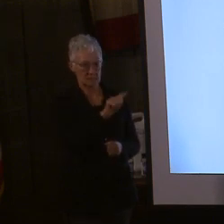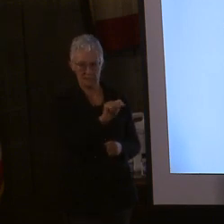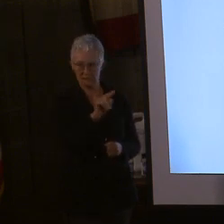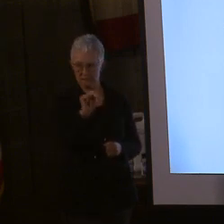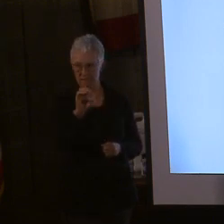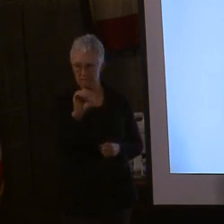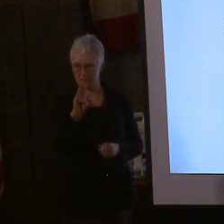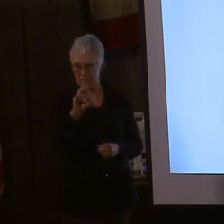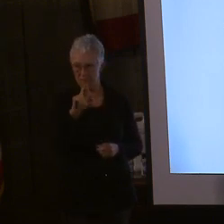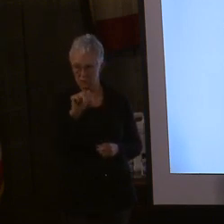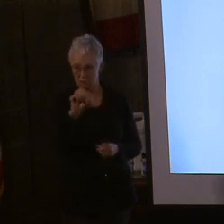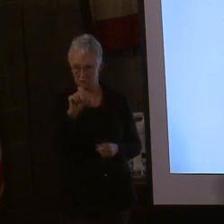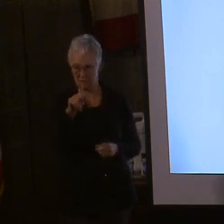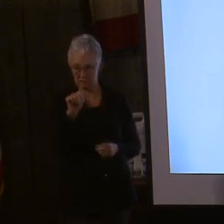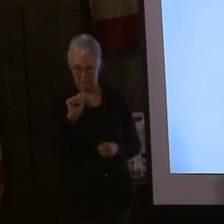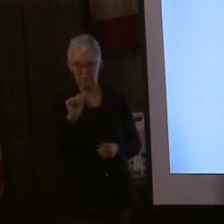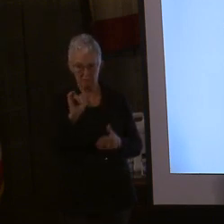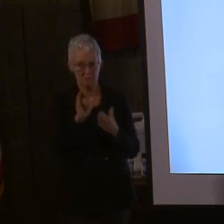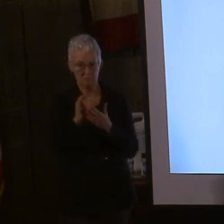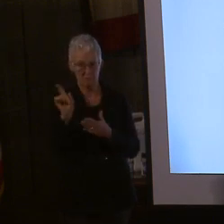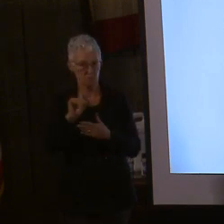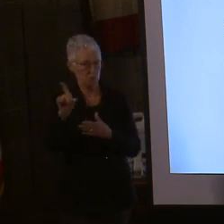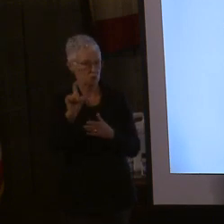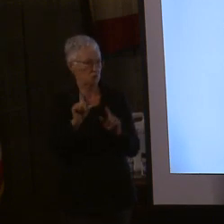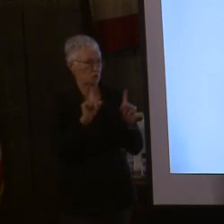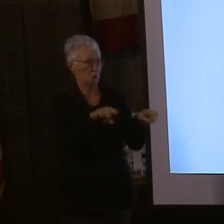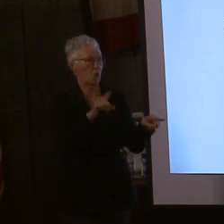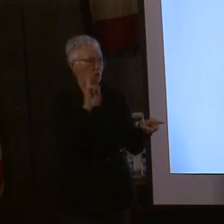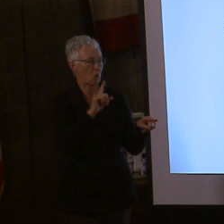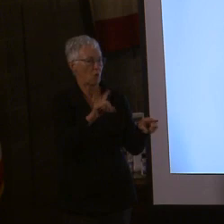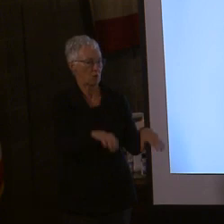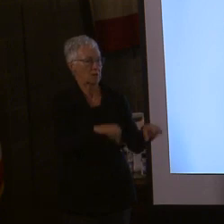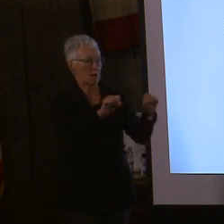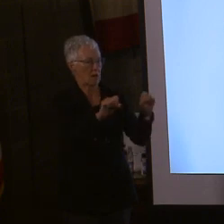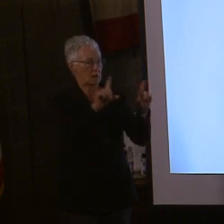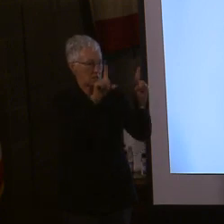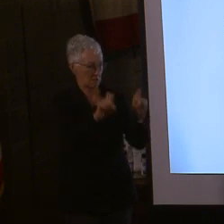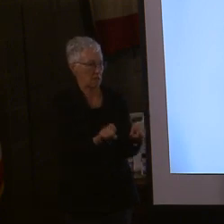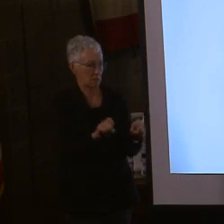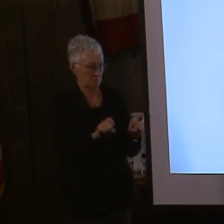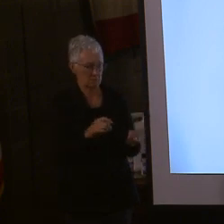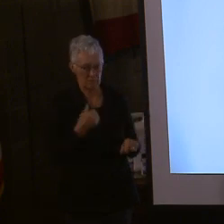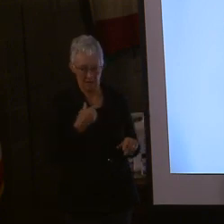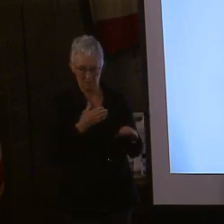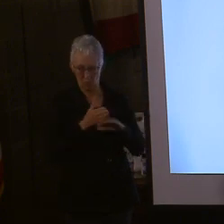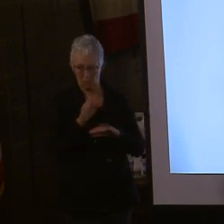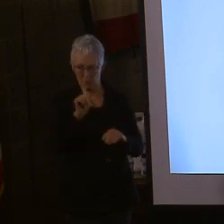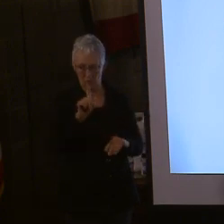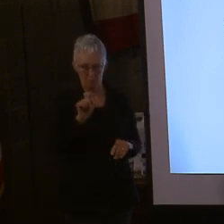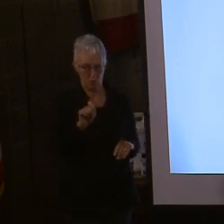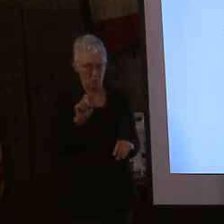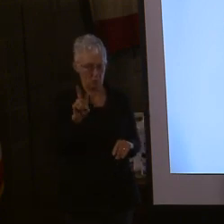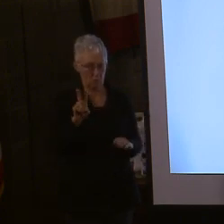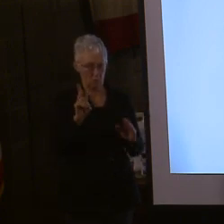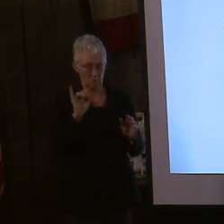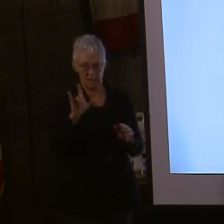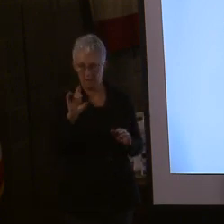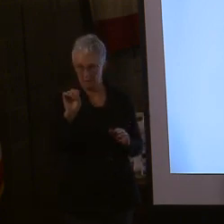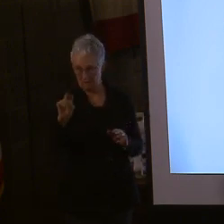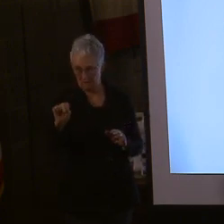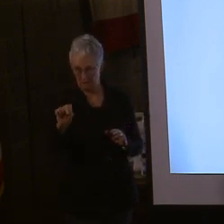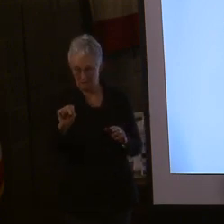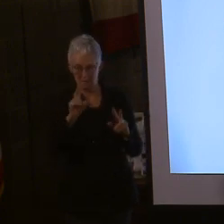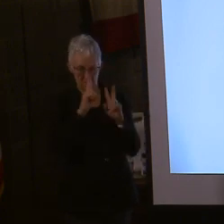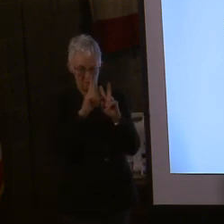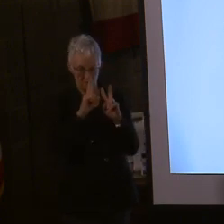virus. Over 330,000 people have been tested. We've had over 1.2 million assessments, people going back in and updating their